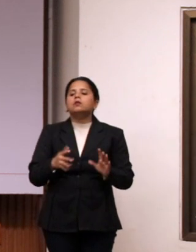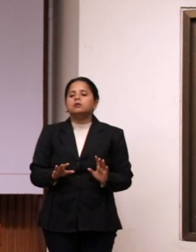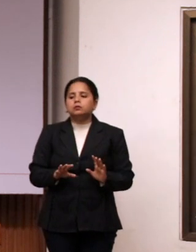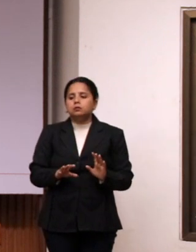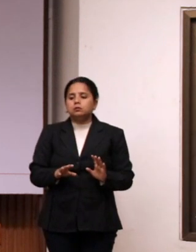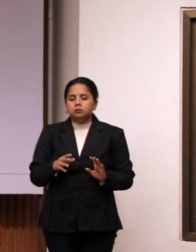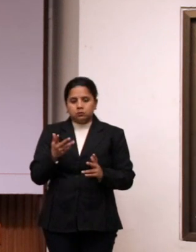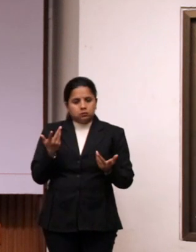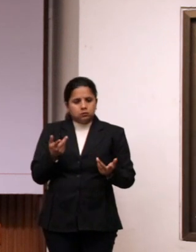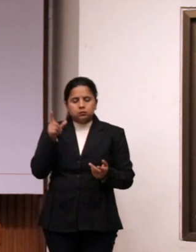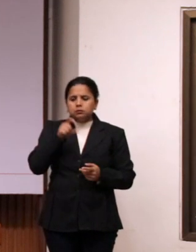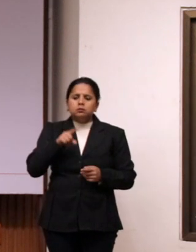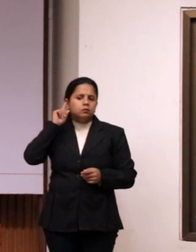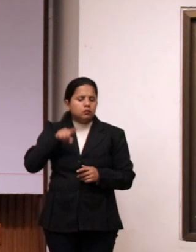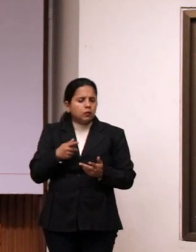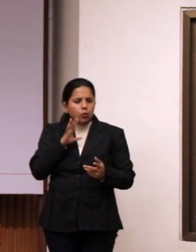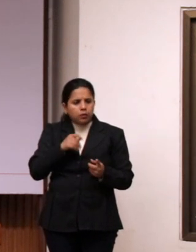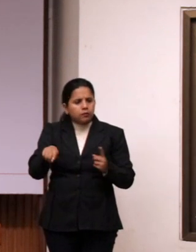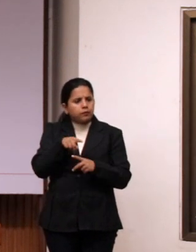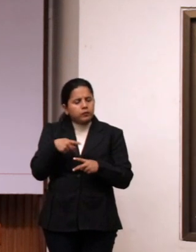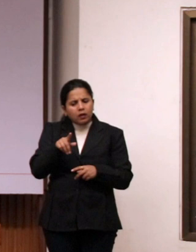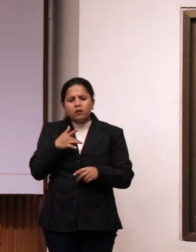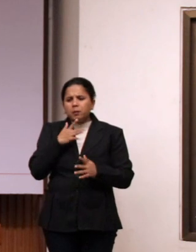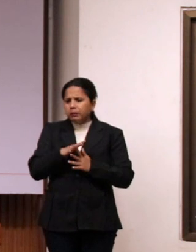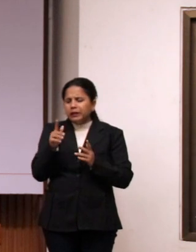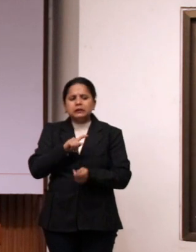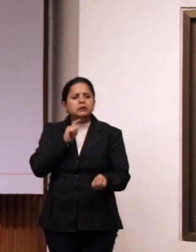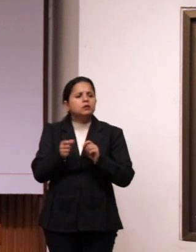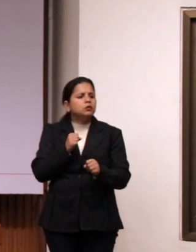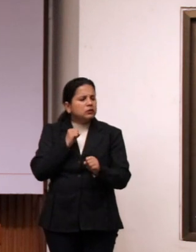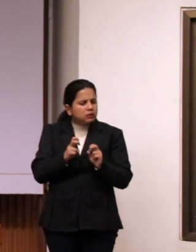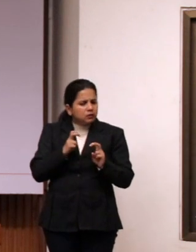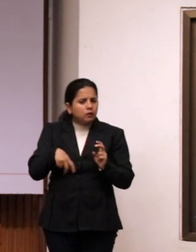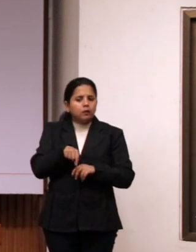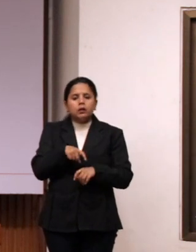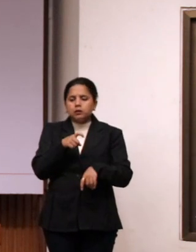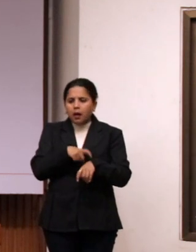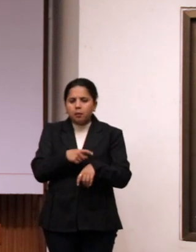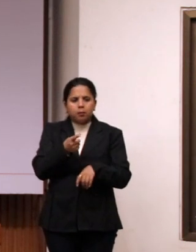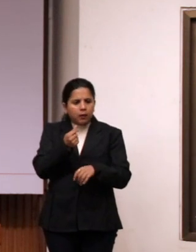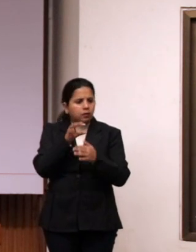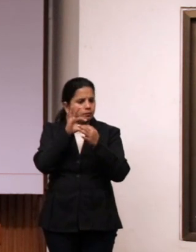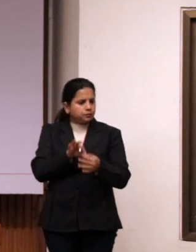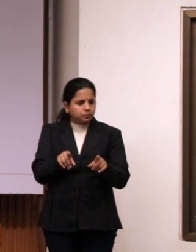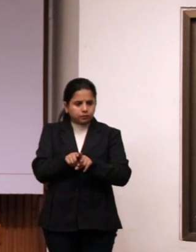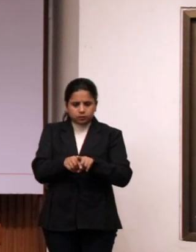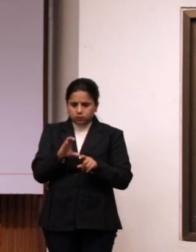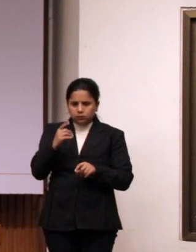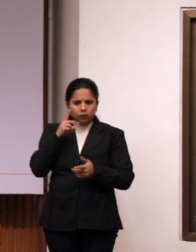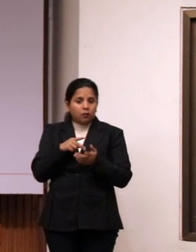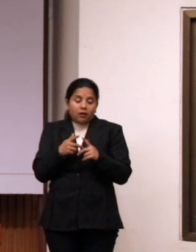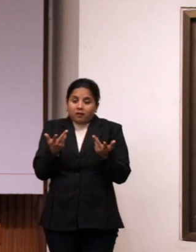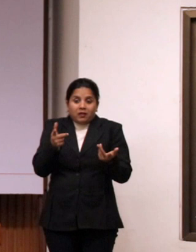term client itself become very big term. In terms of money, you know, then client is